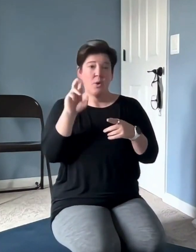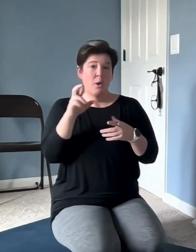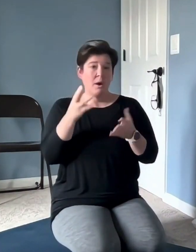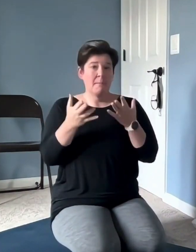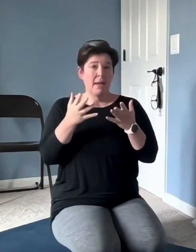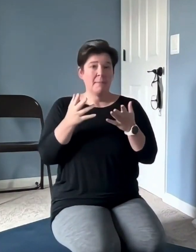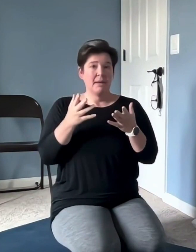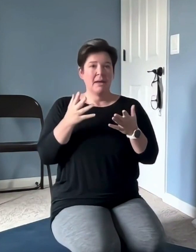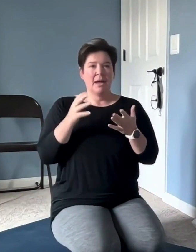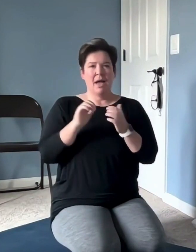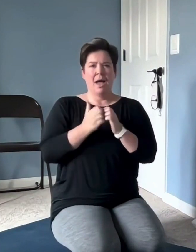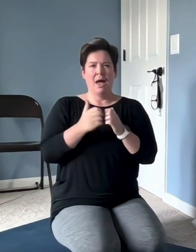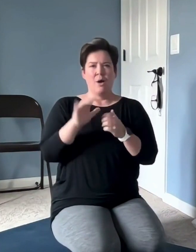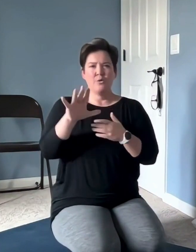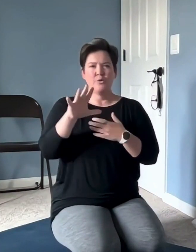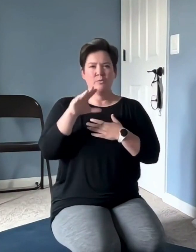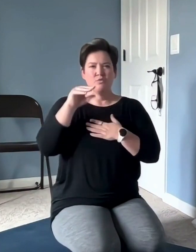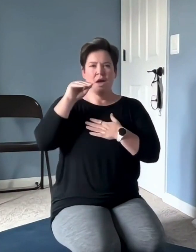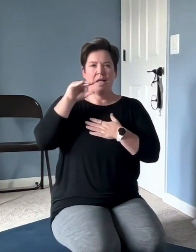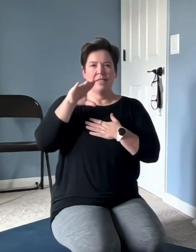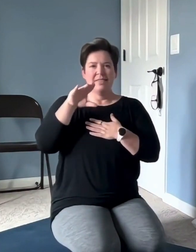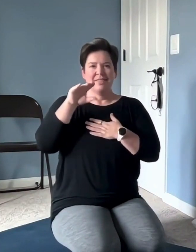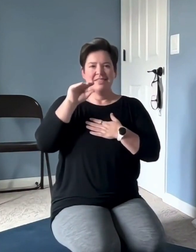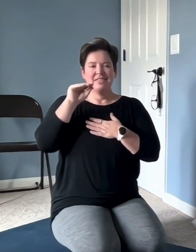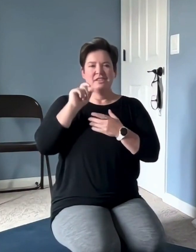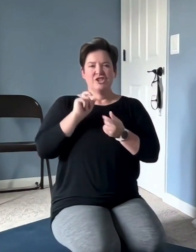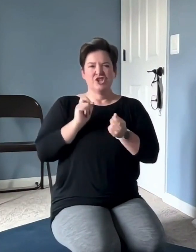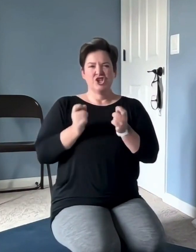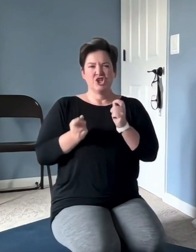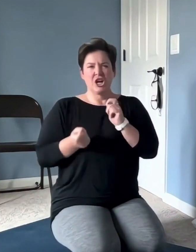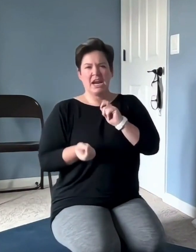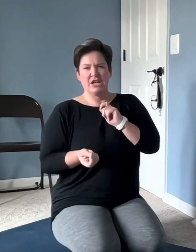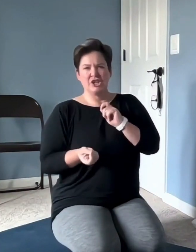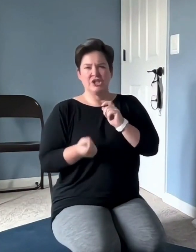or maybe you notice your breath. It might change